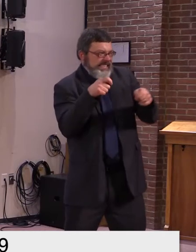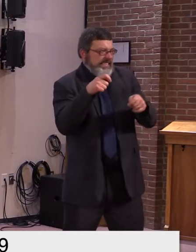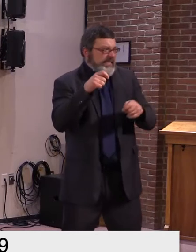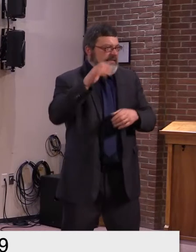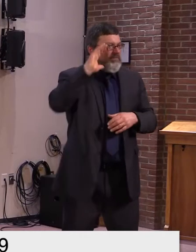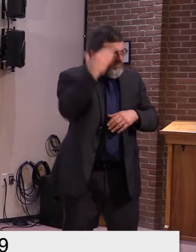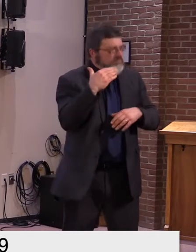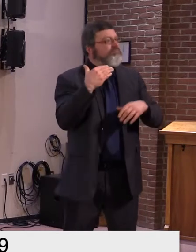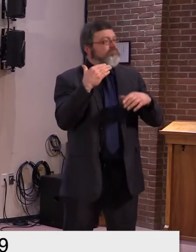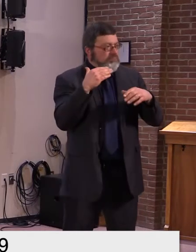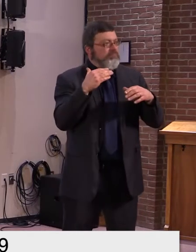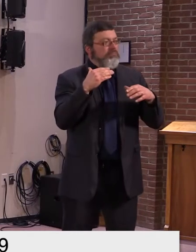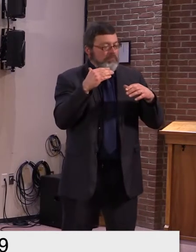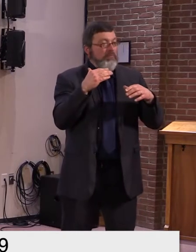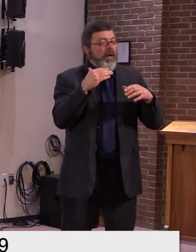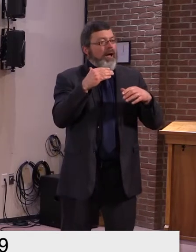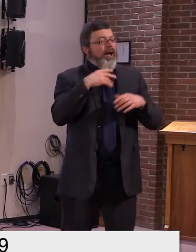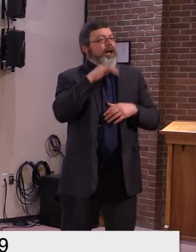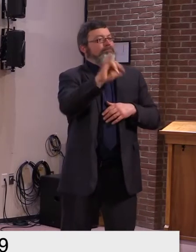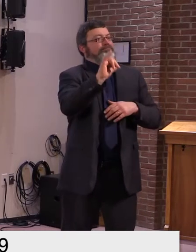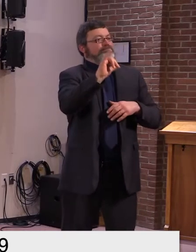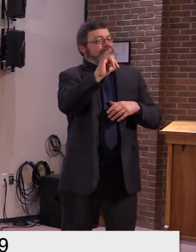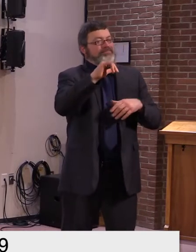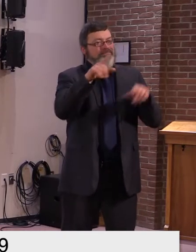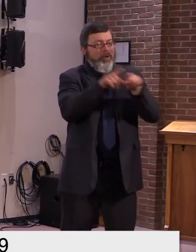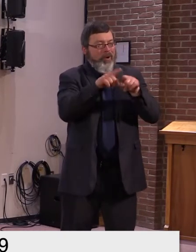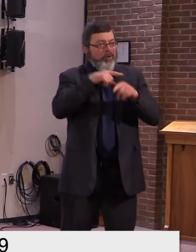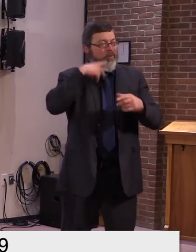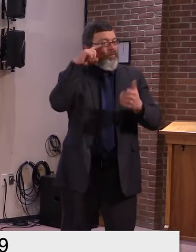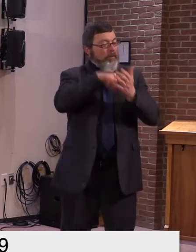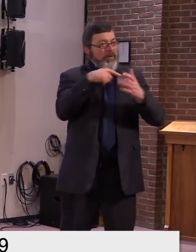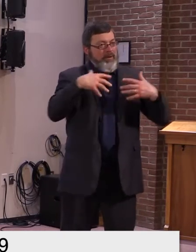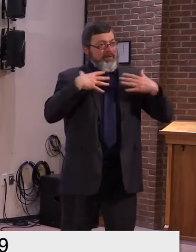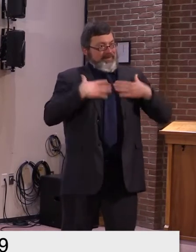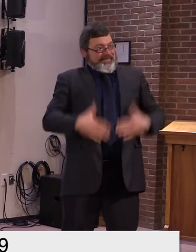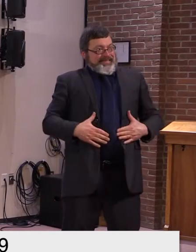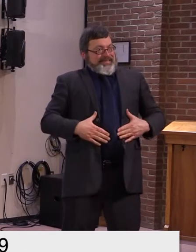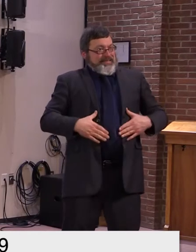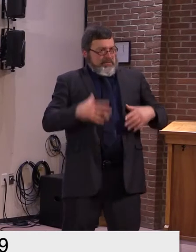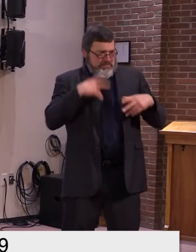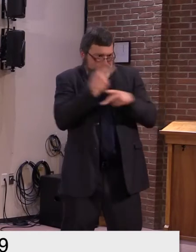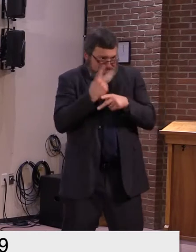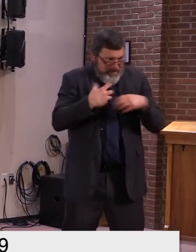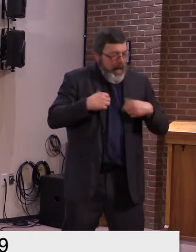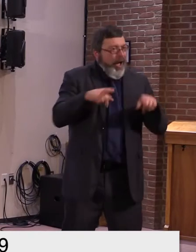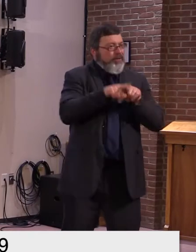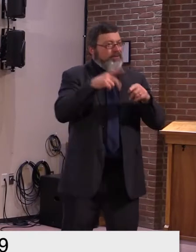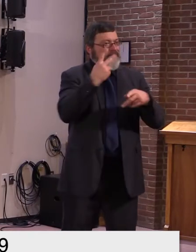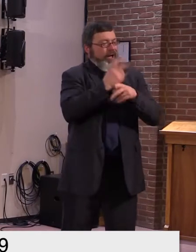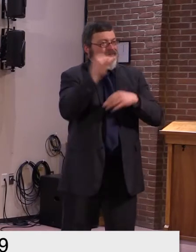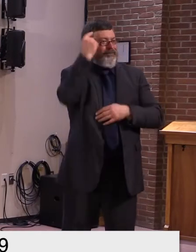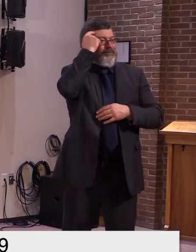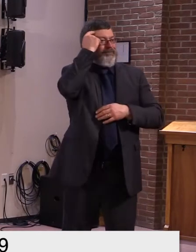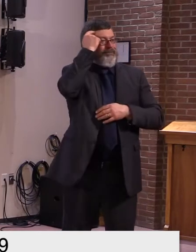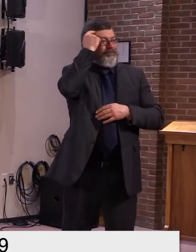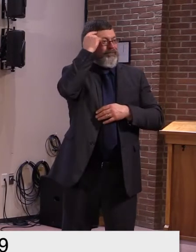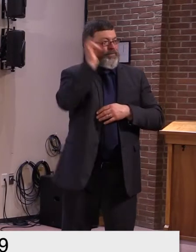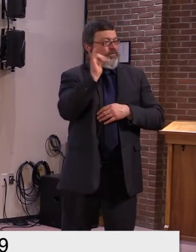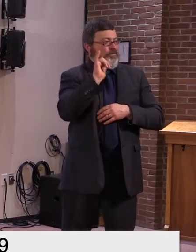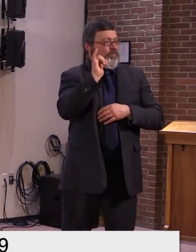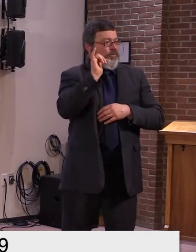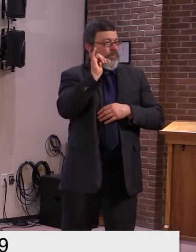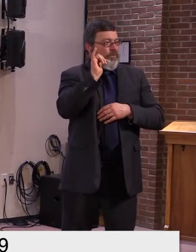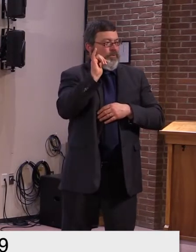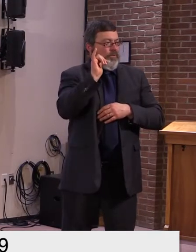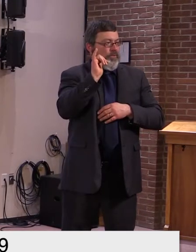alongside physical health, we're announcing some small changes to our guidance today. First, we're making